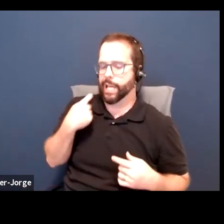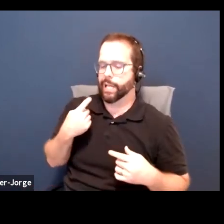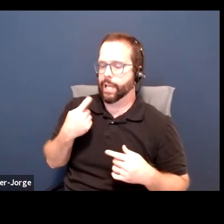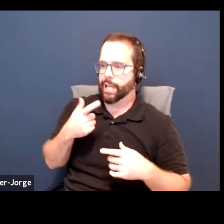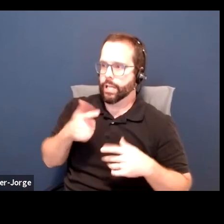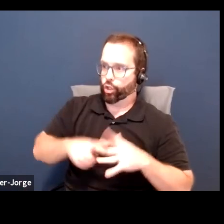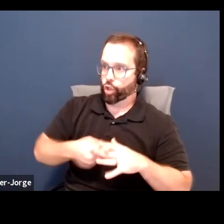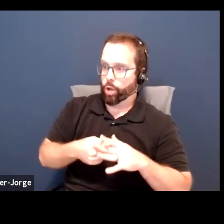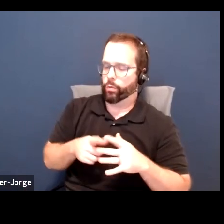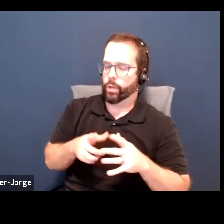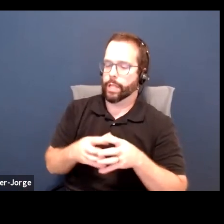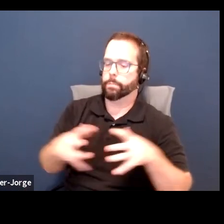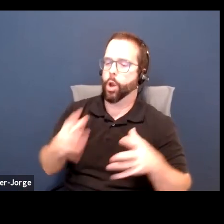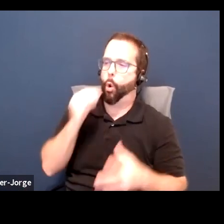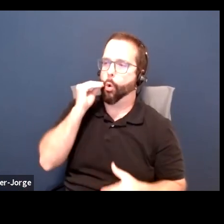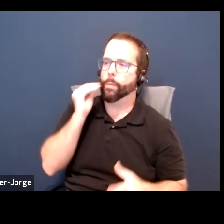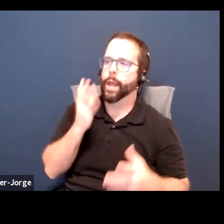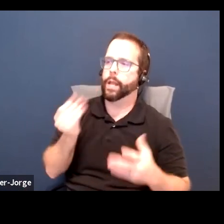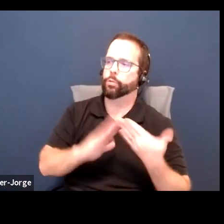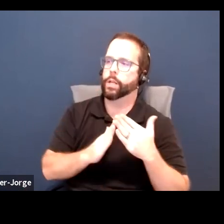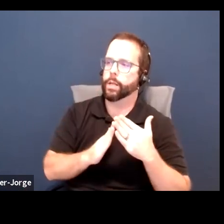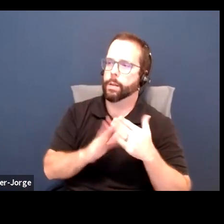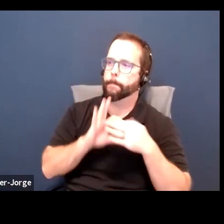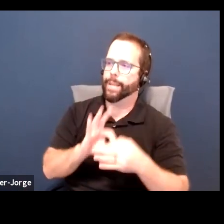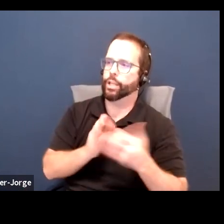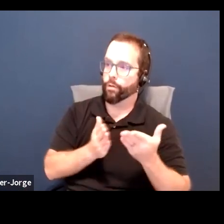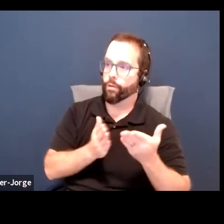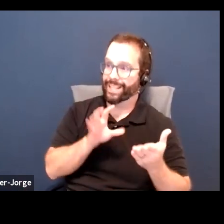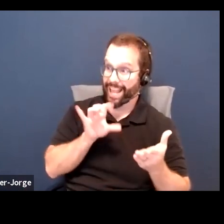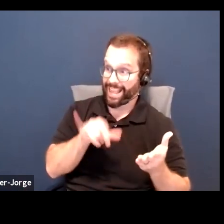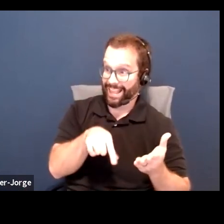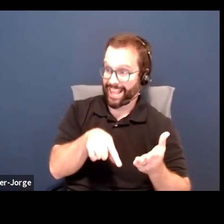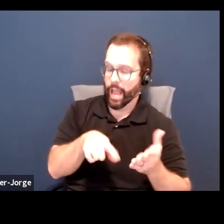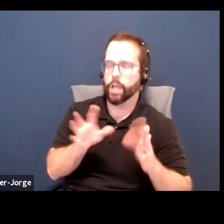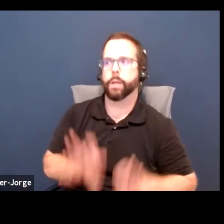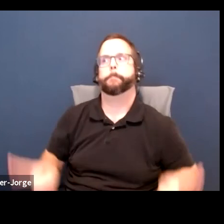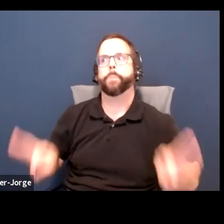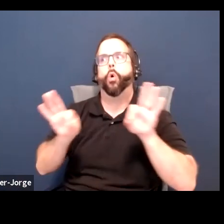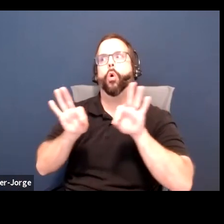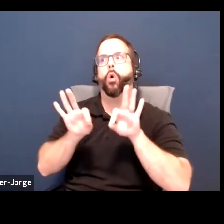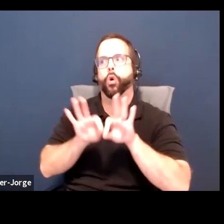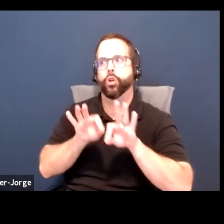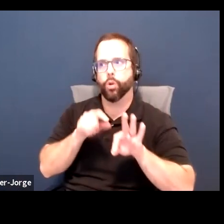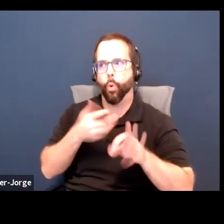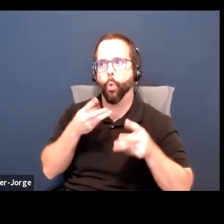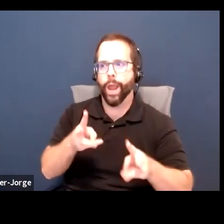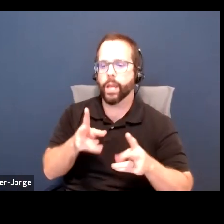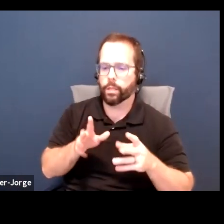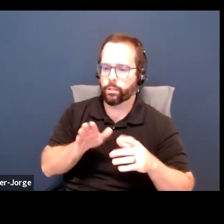and community-based services and access there is really crucial. And if you are in a state that has long waiting